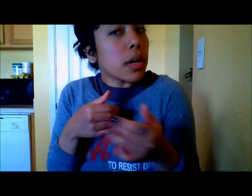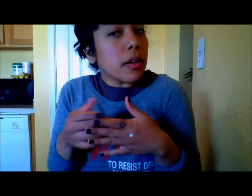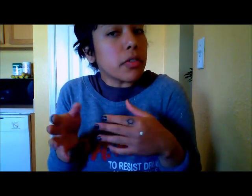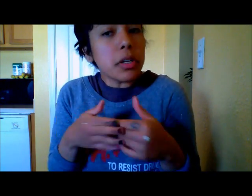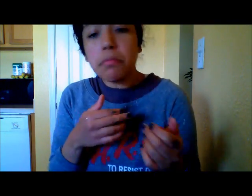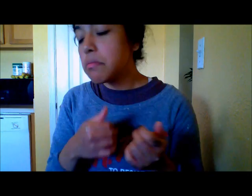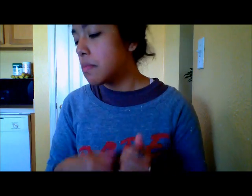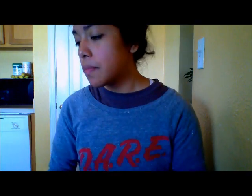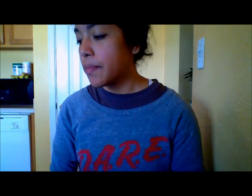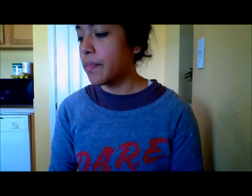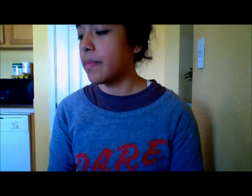whatever,